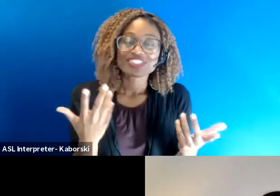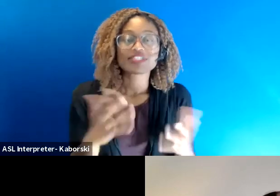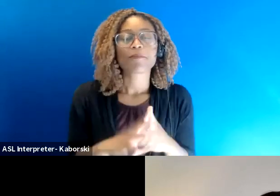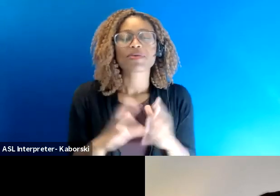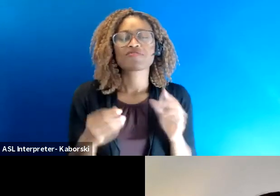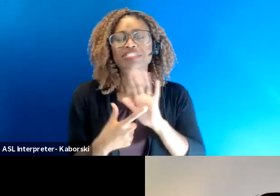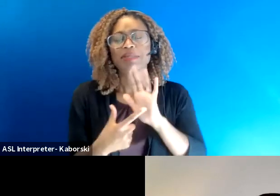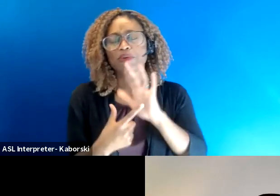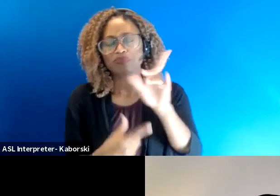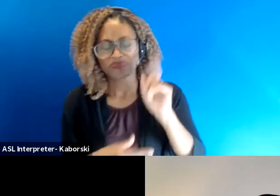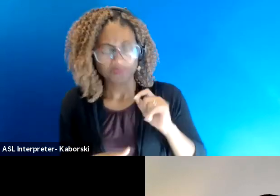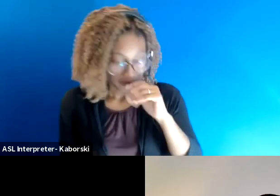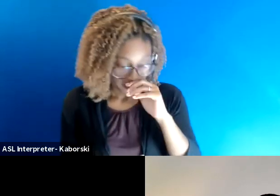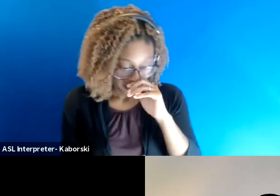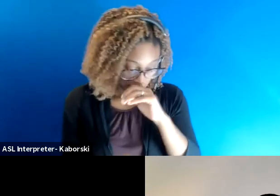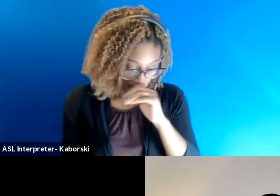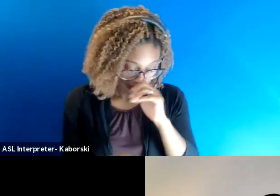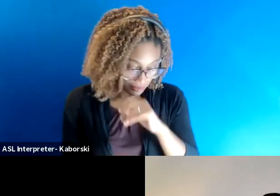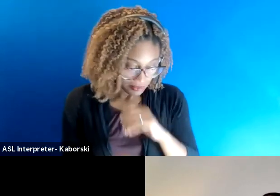example.